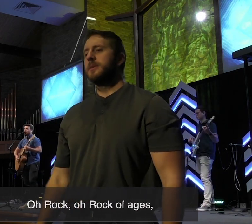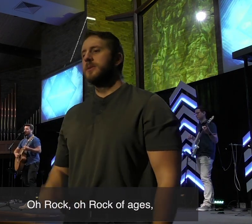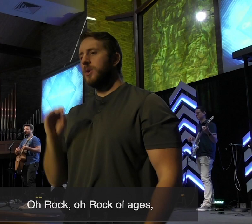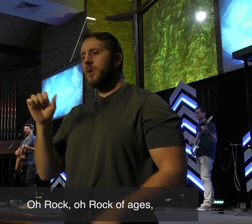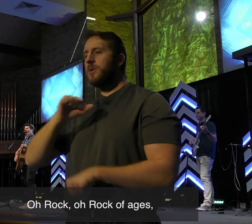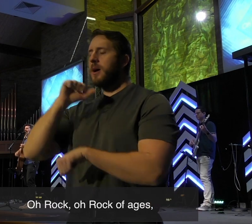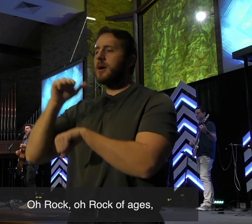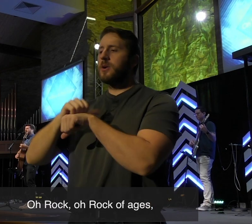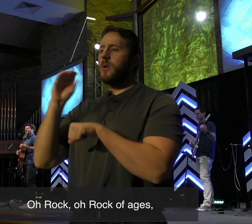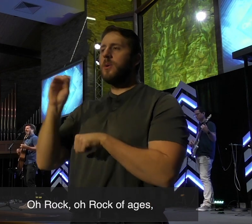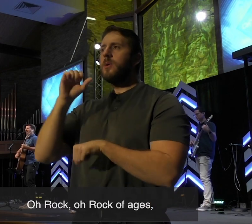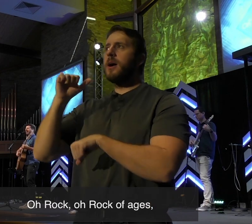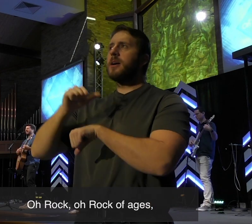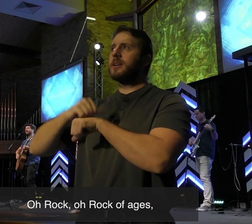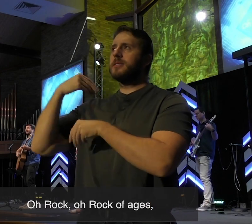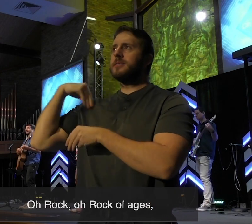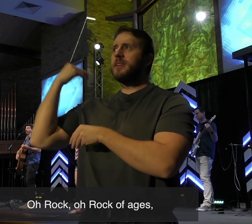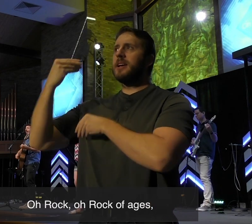Oh,